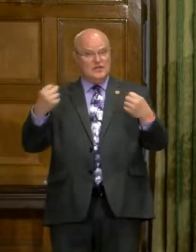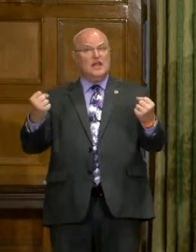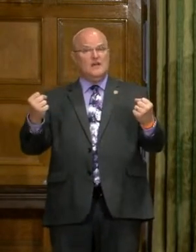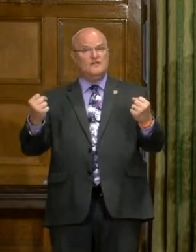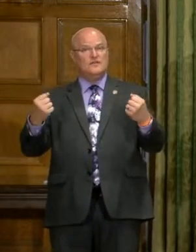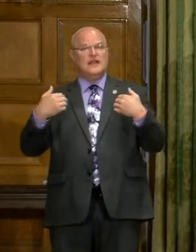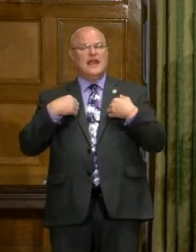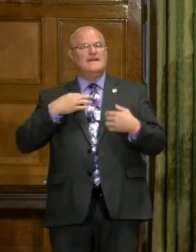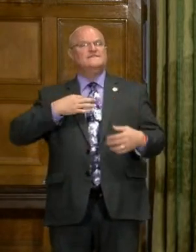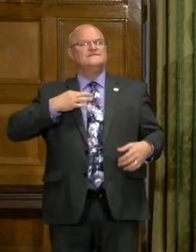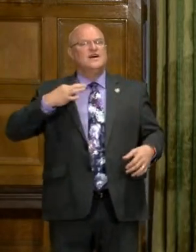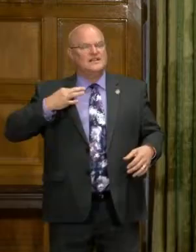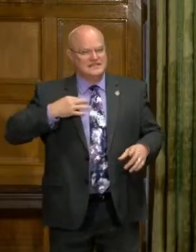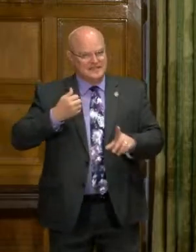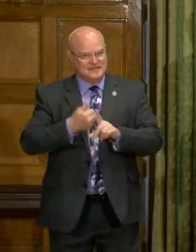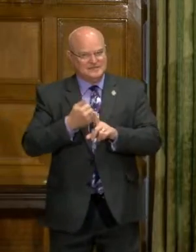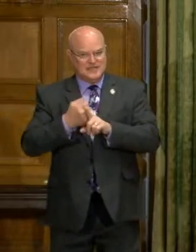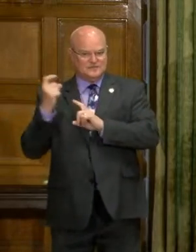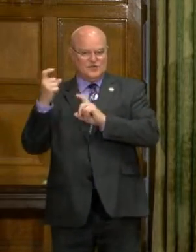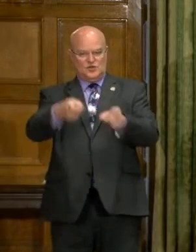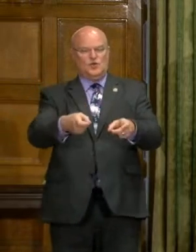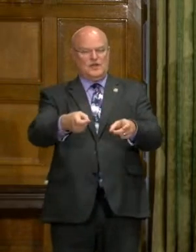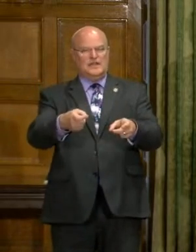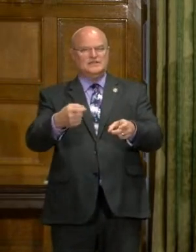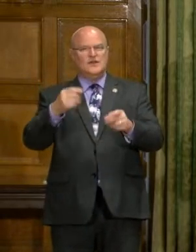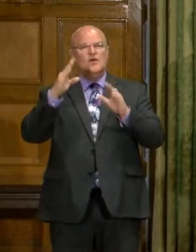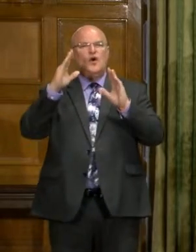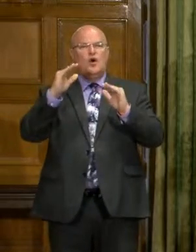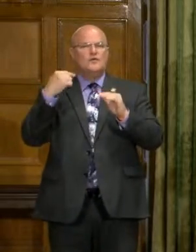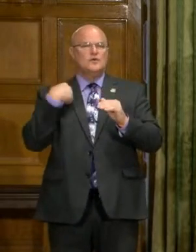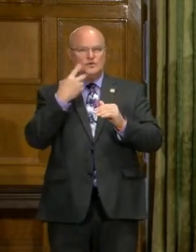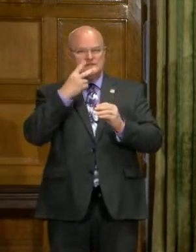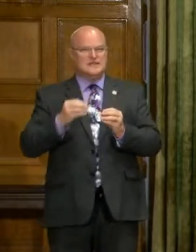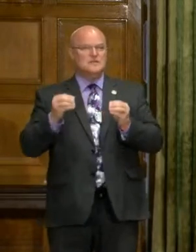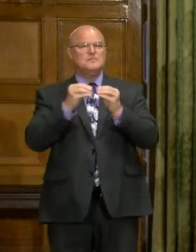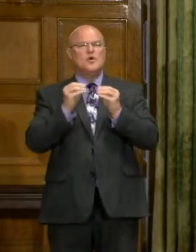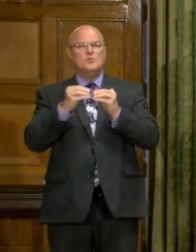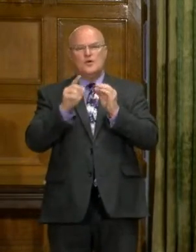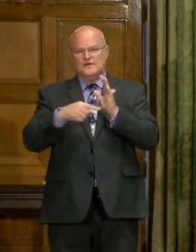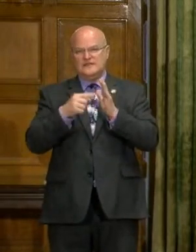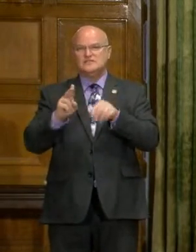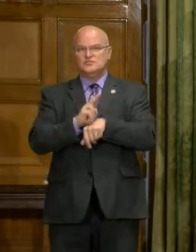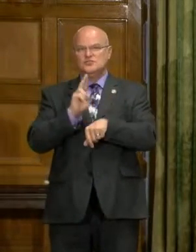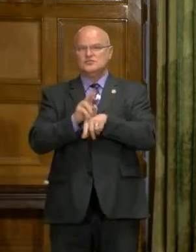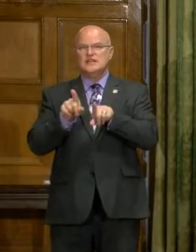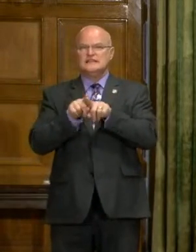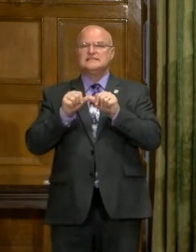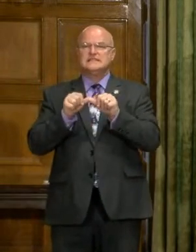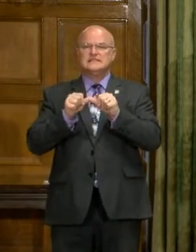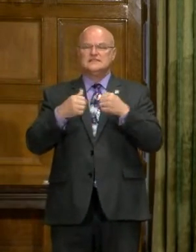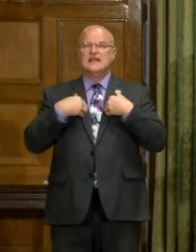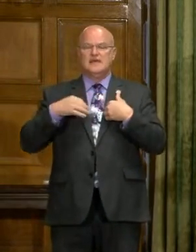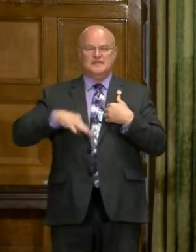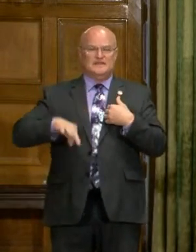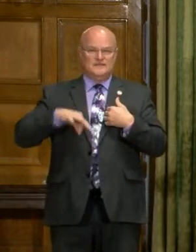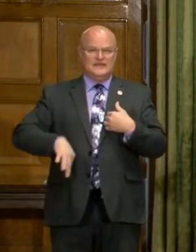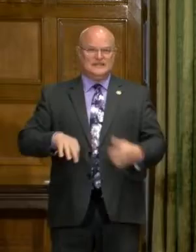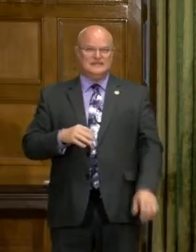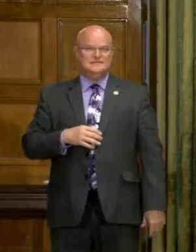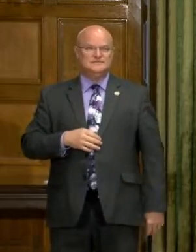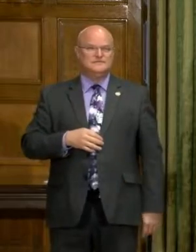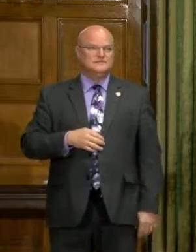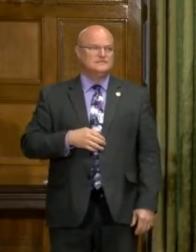recovered, though, who have volunteered to donate. So hopefully we'll be seeing more and more of this used as it continues to have benefit.